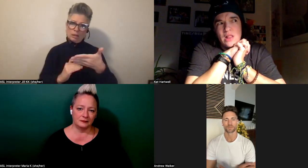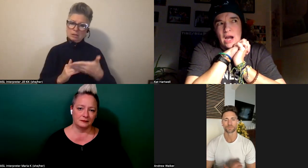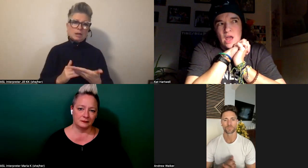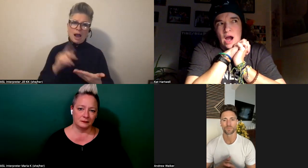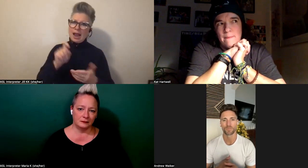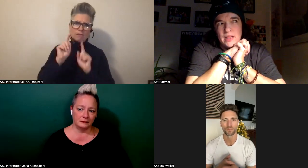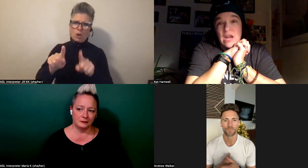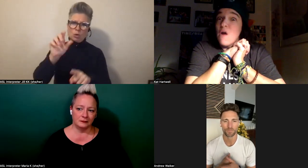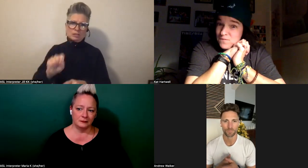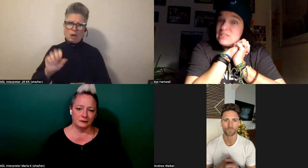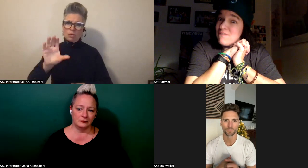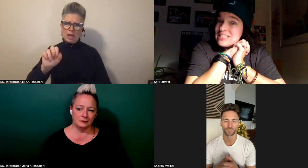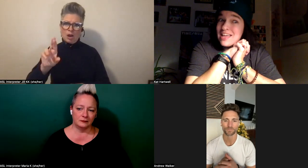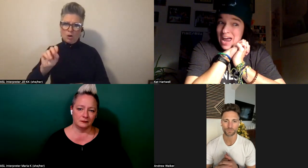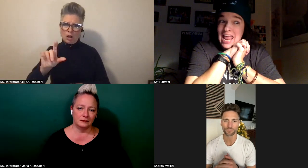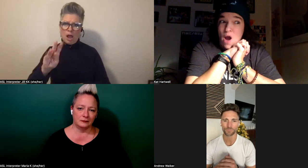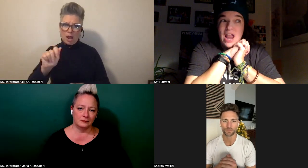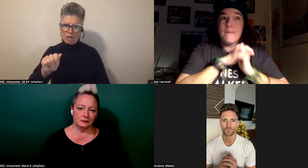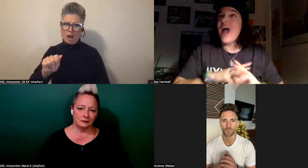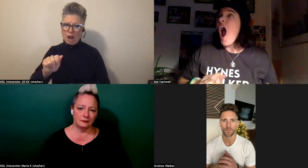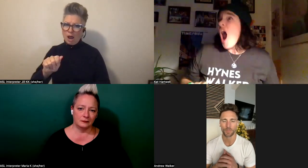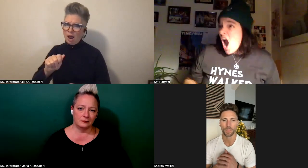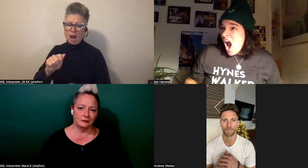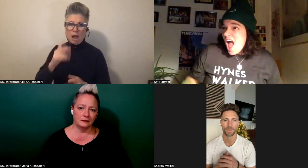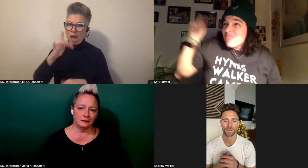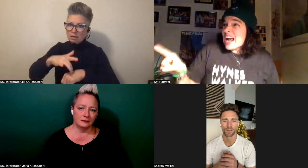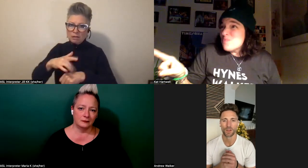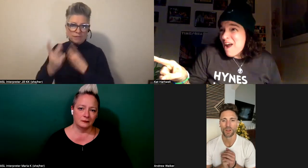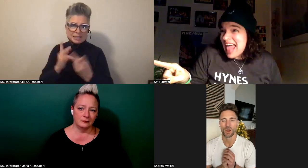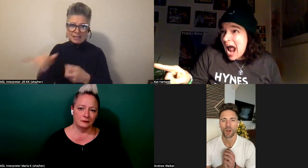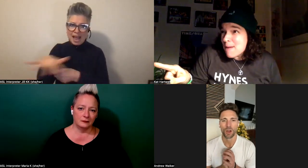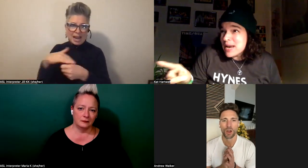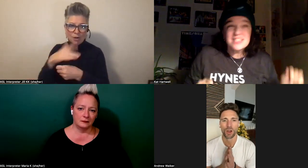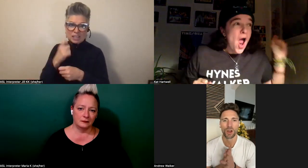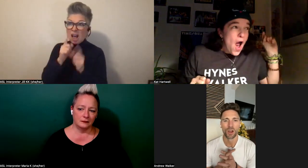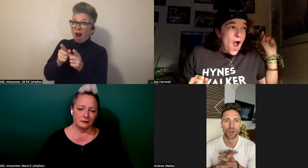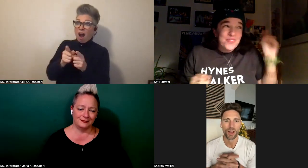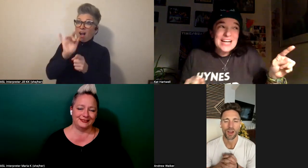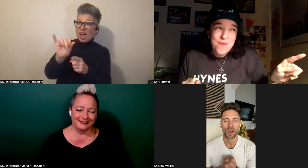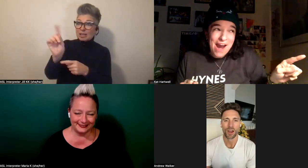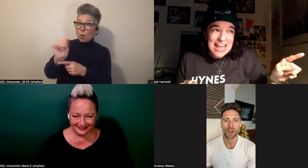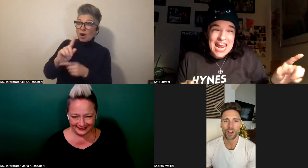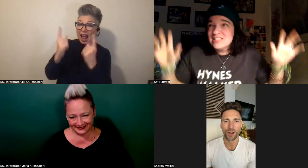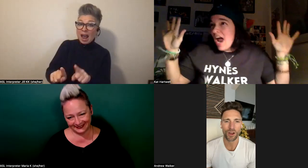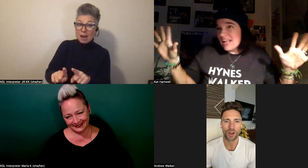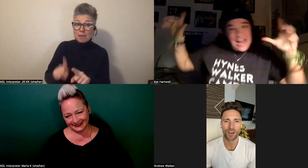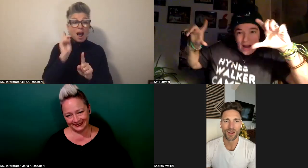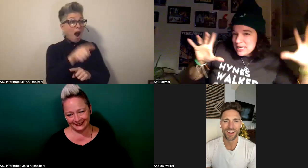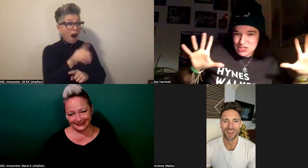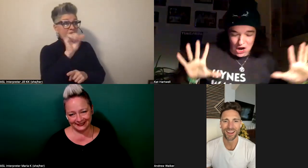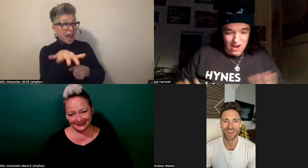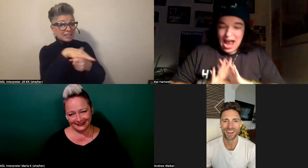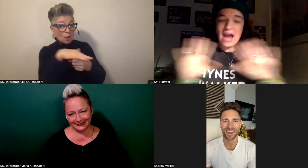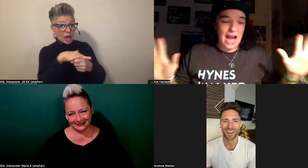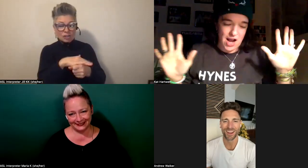South Carolina, I believe, to visit that area. Because, that's where it happened. That's where it is. And take